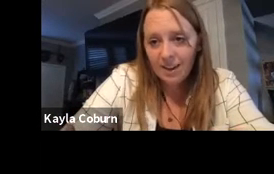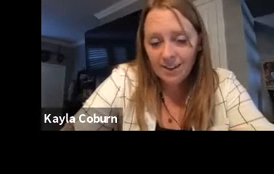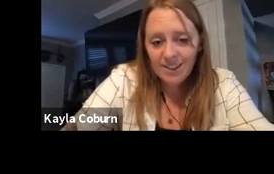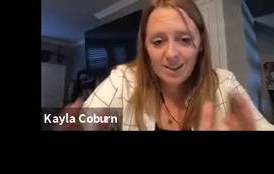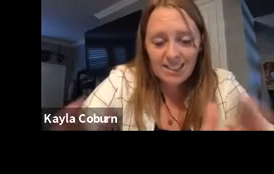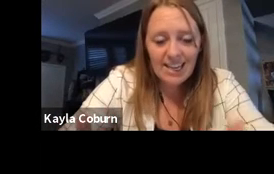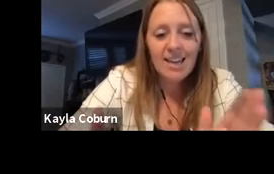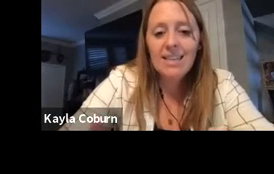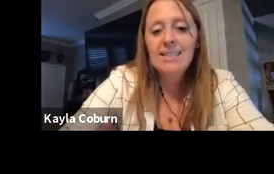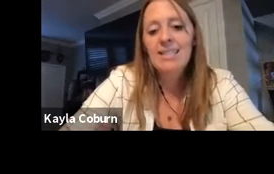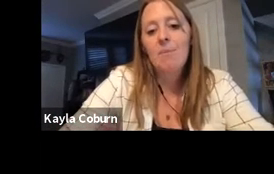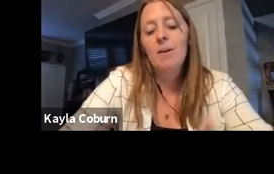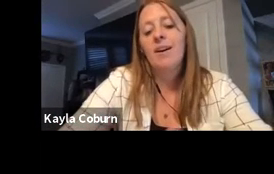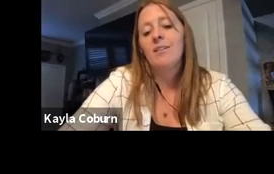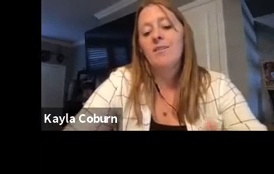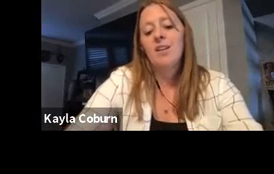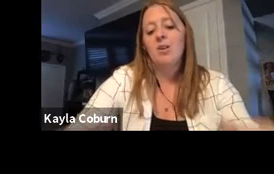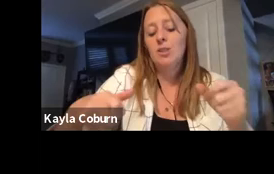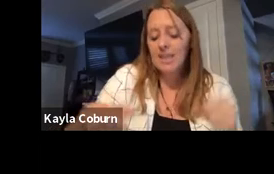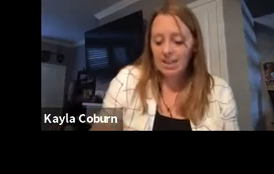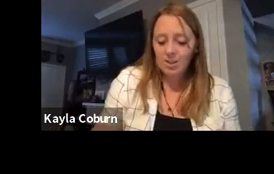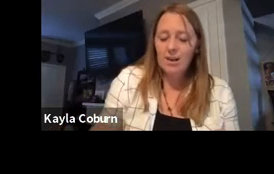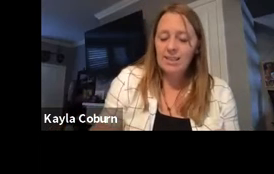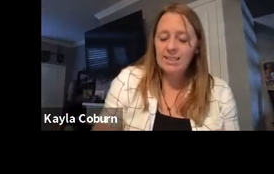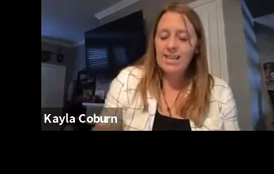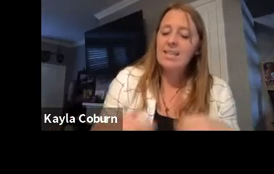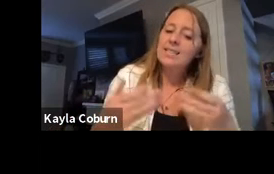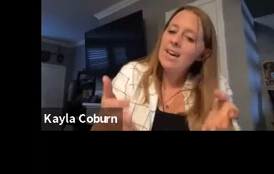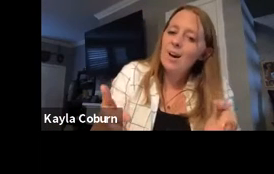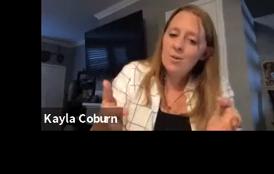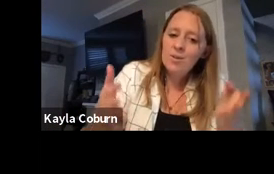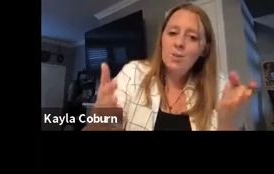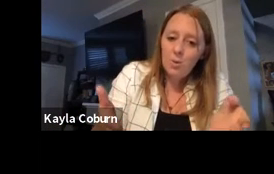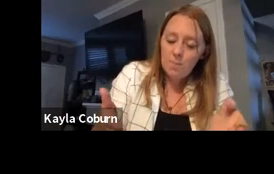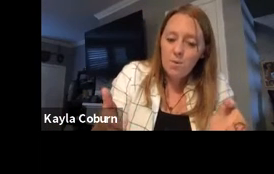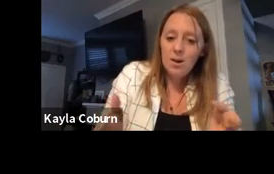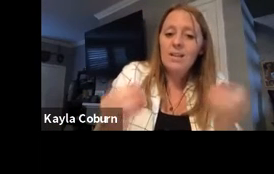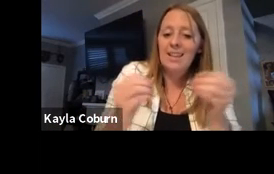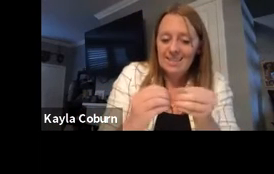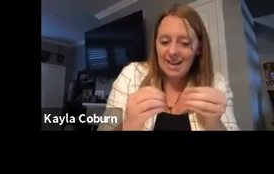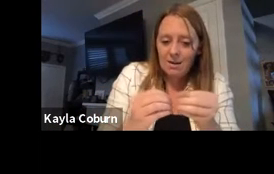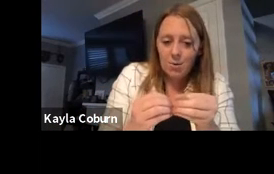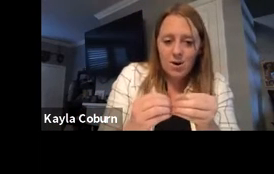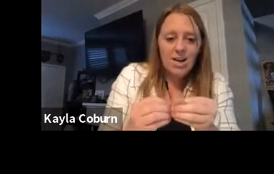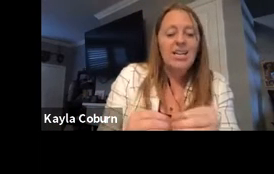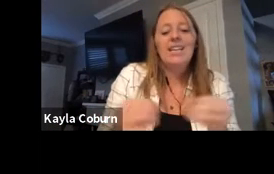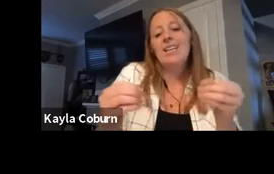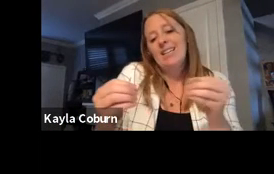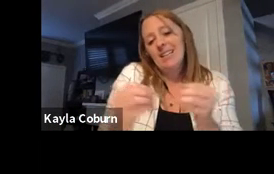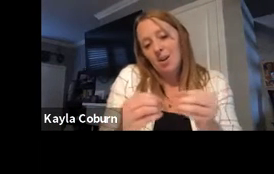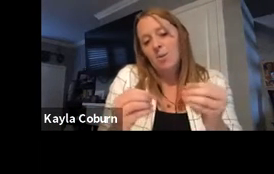a while. You're going to stay on this step of you'll take the toys and then say, "Oh, do you want more? Let's sign